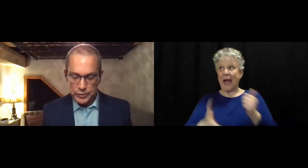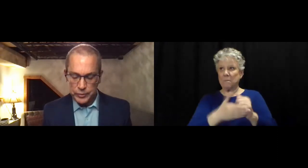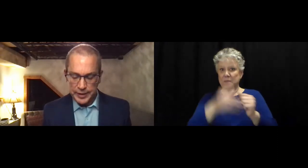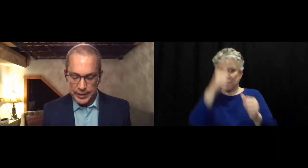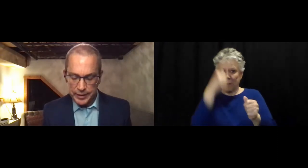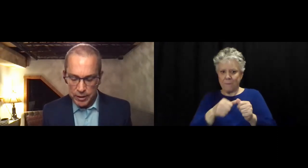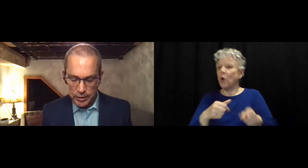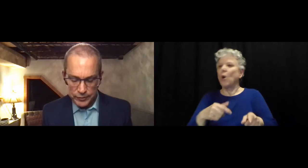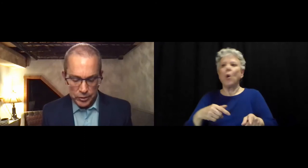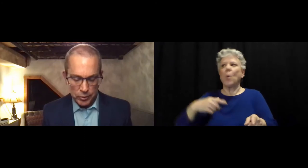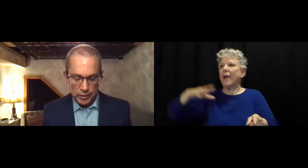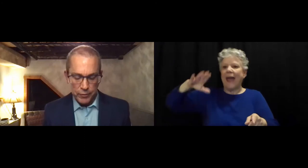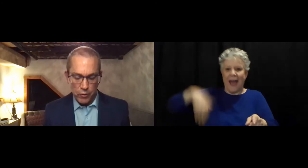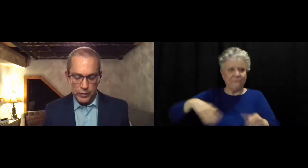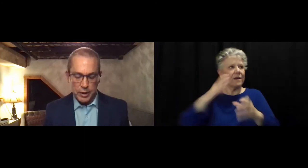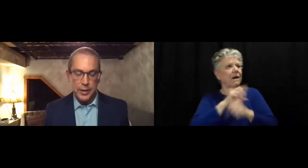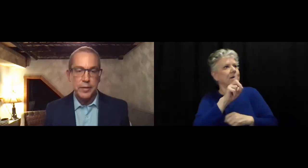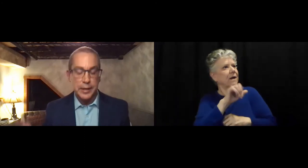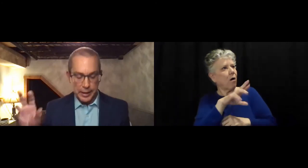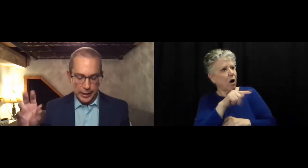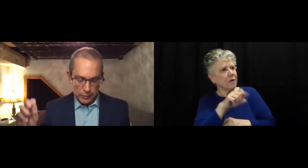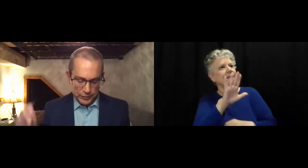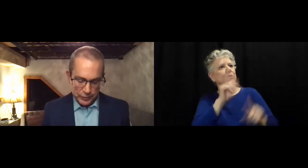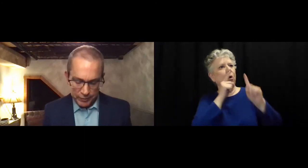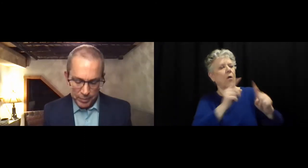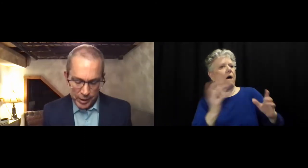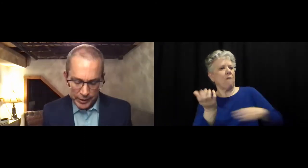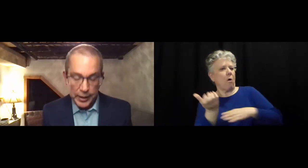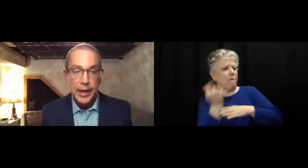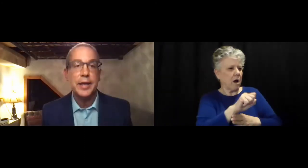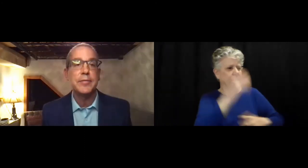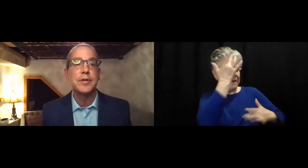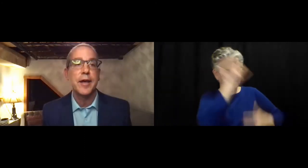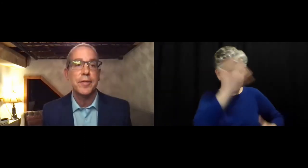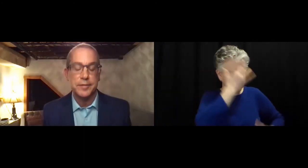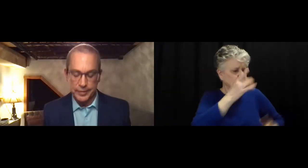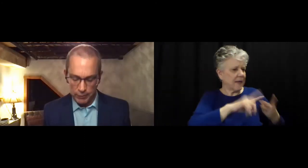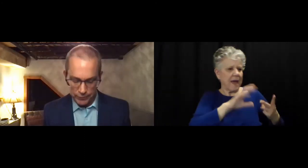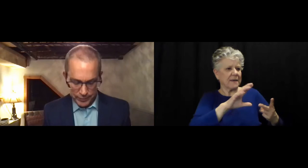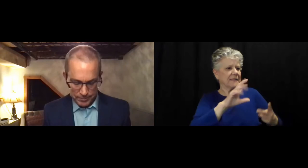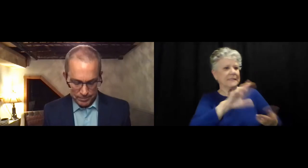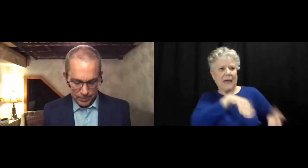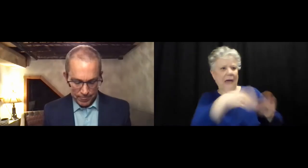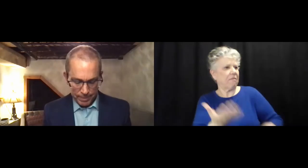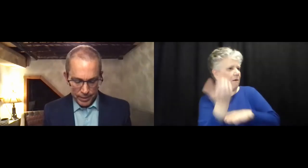have yet to attain Descartes' goal of overcoming the illnesses of the body and even death itself.